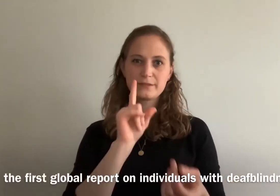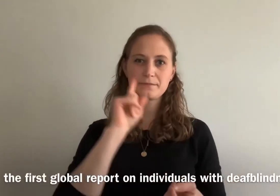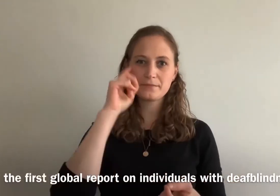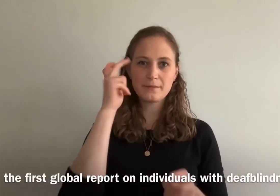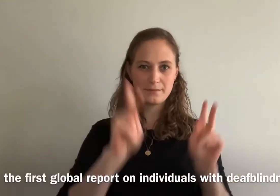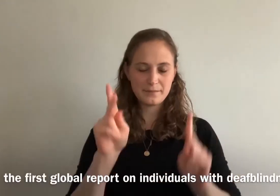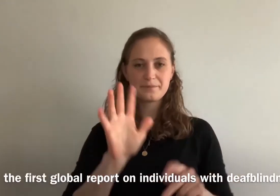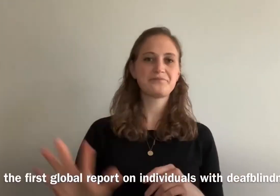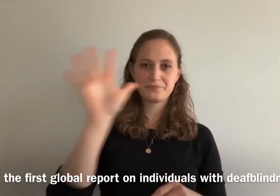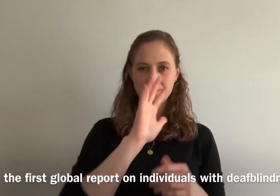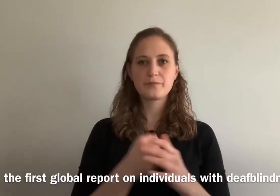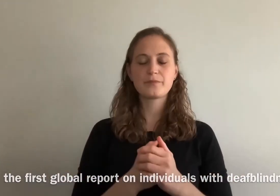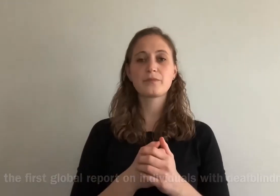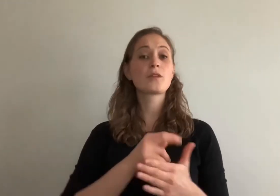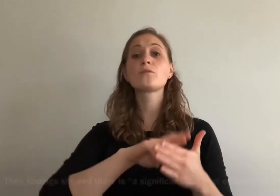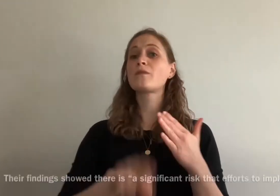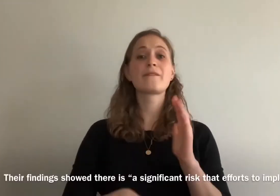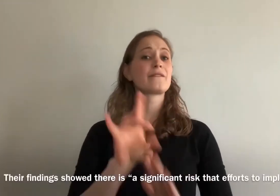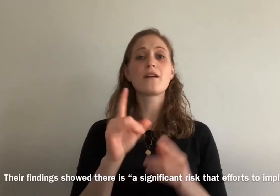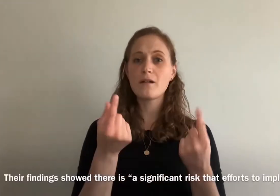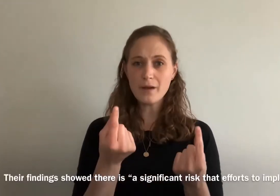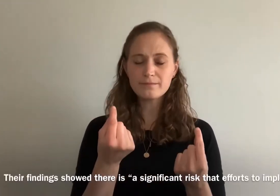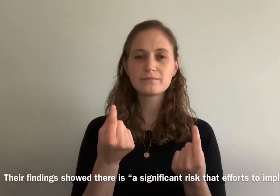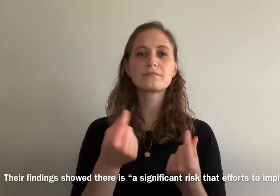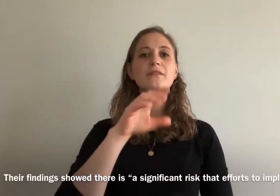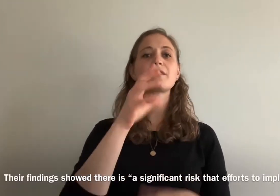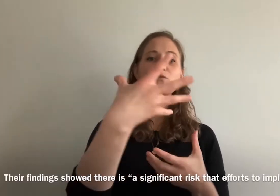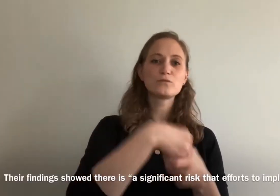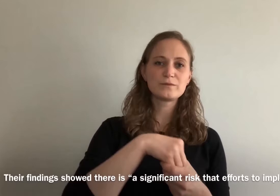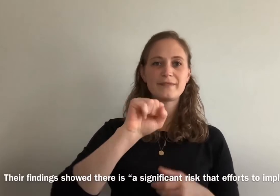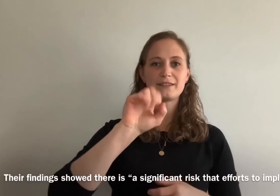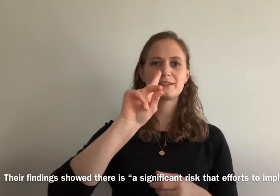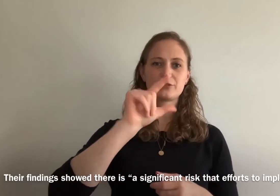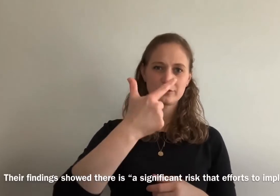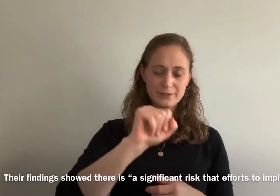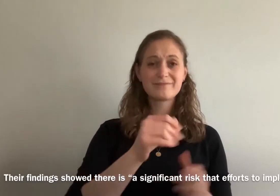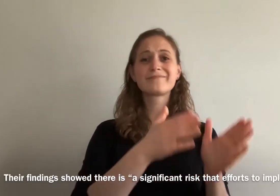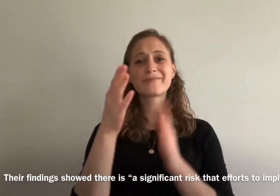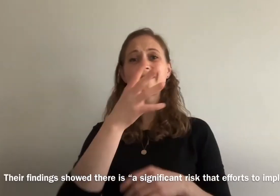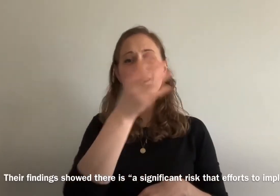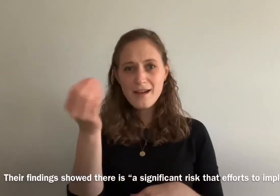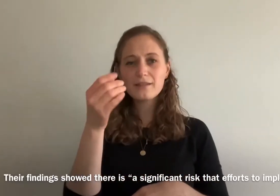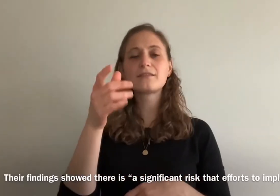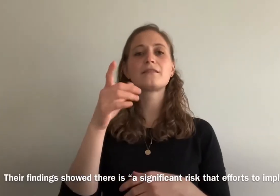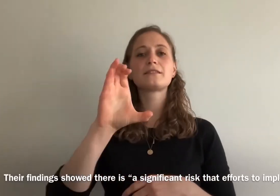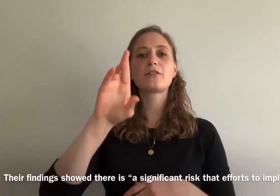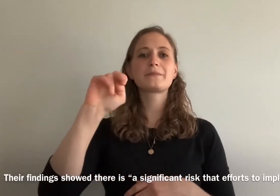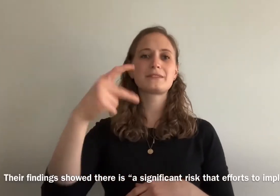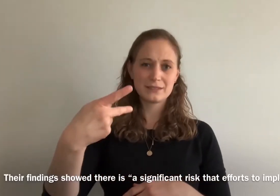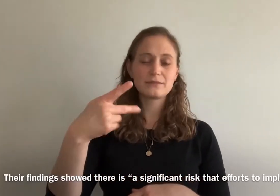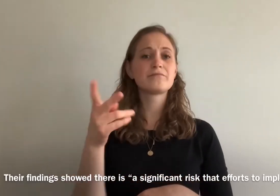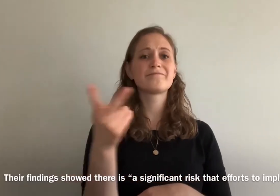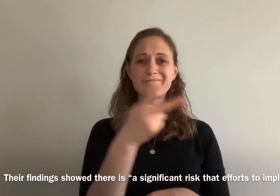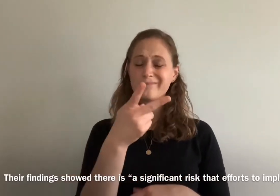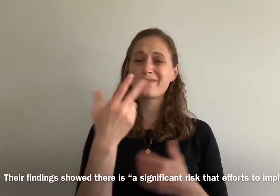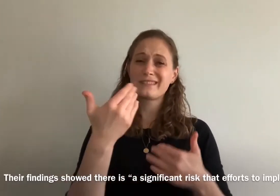first global report on individuals with deaf blindness. In their findings, they showed a significant risk